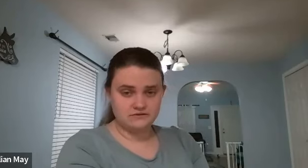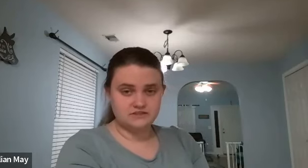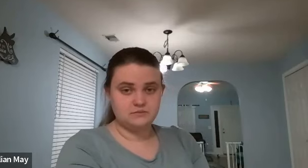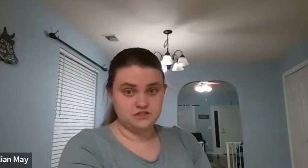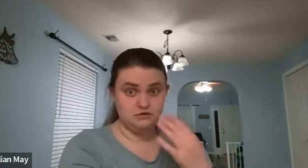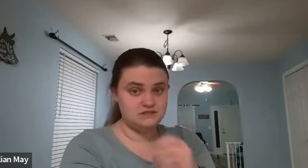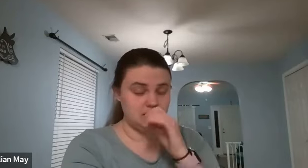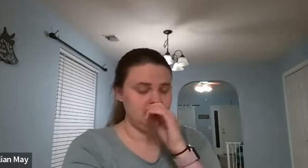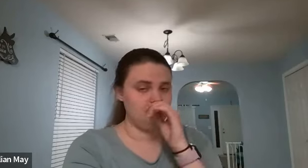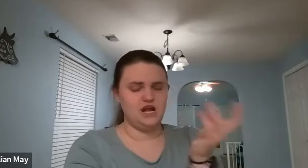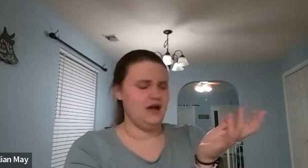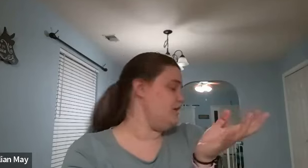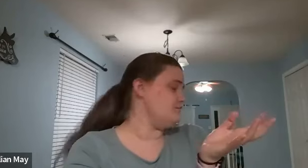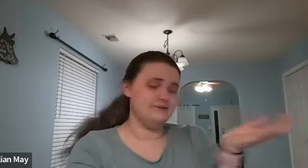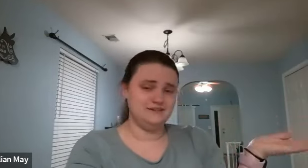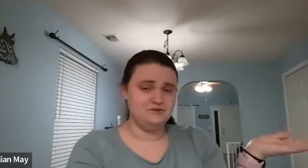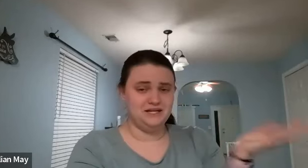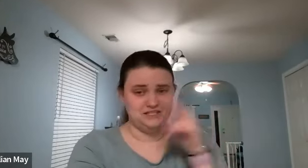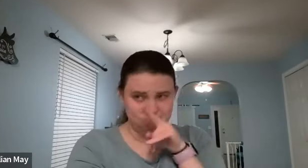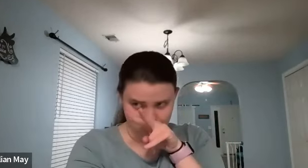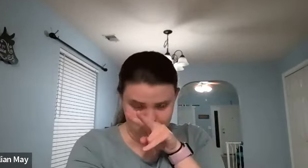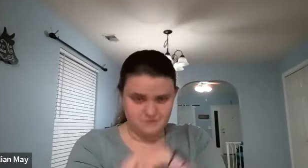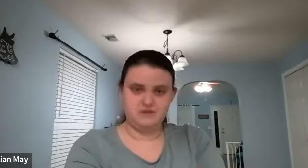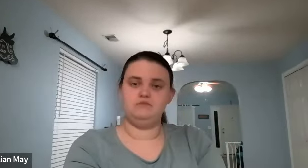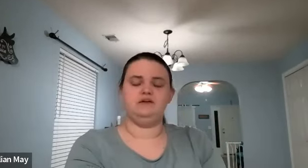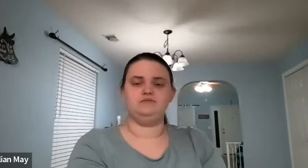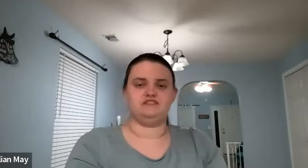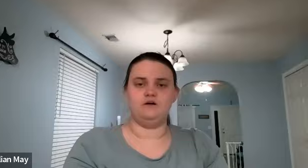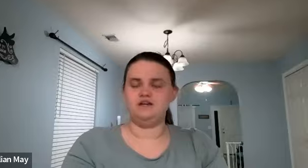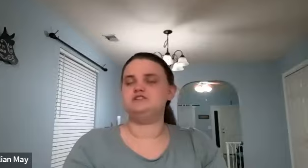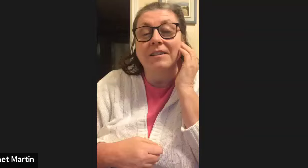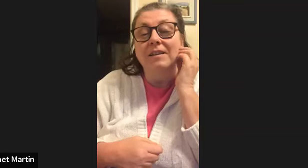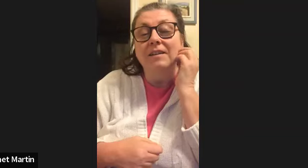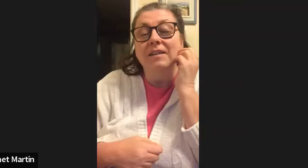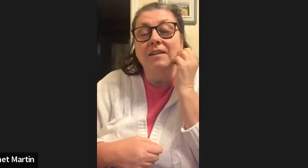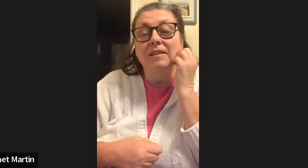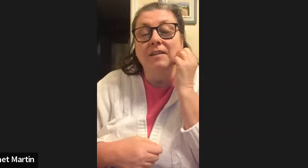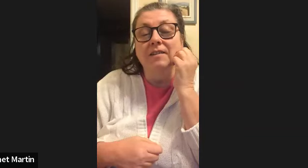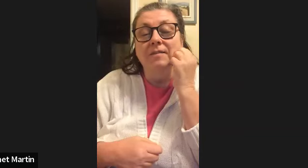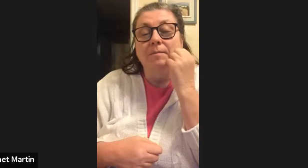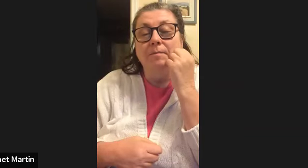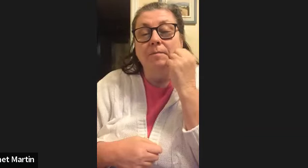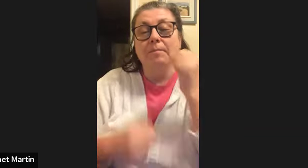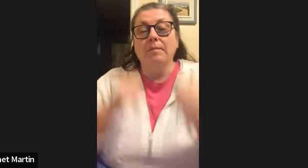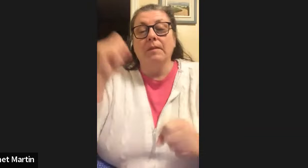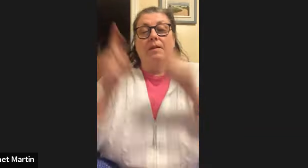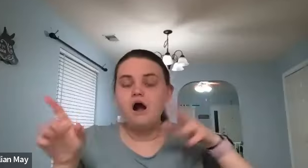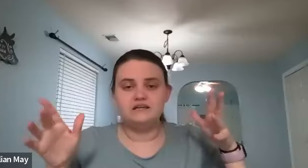a person who is signing, which I love when they do. And I just watch them, like that's all I pay yes, attention to. And I'll see them go, like for the Rockets,